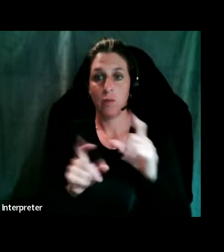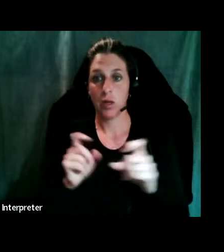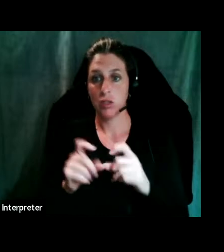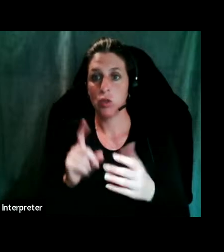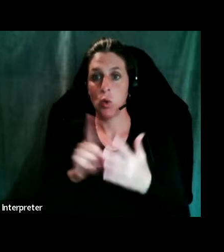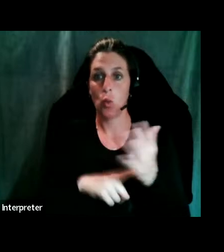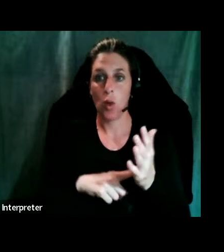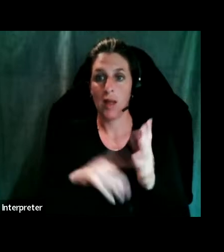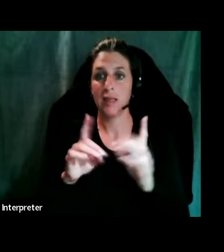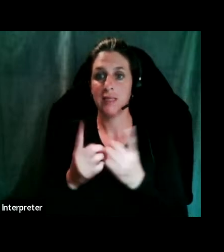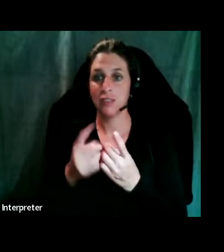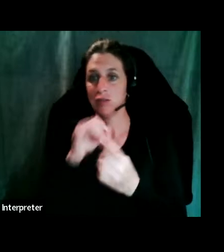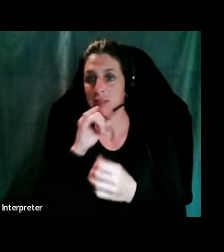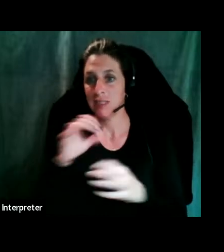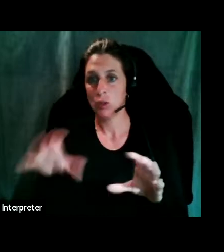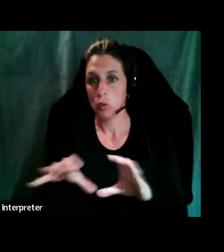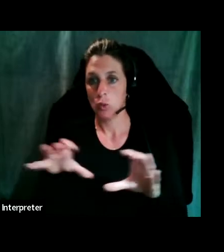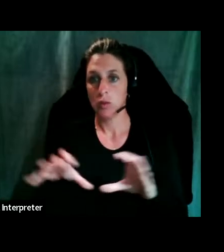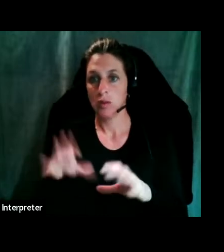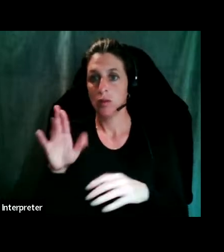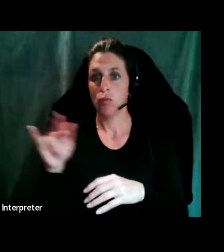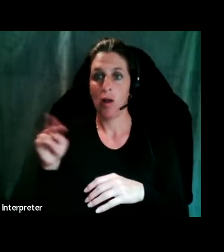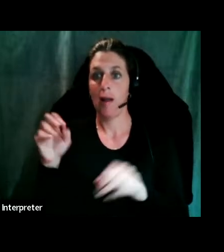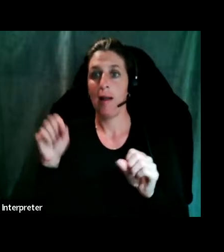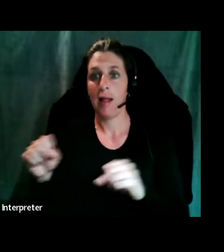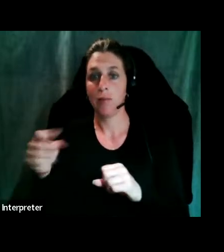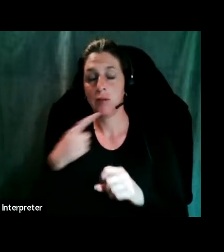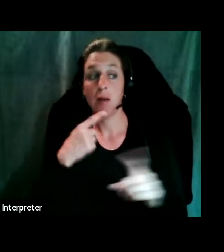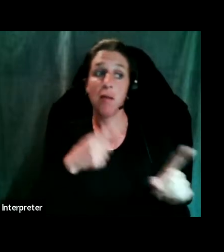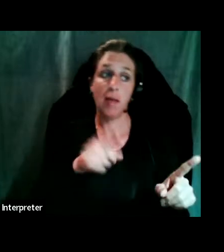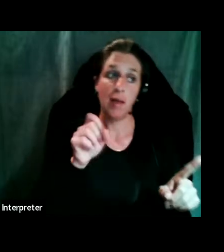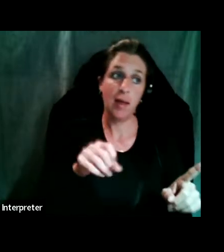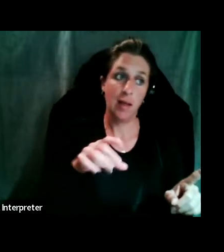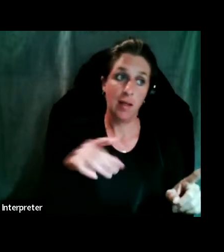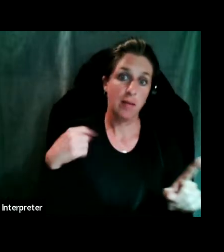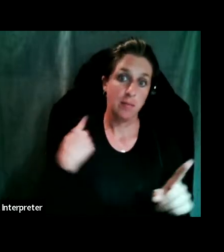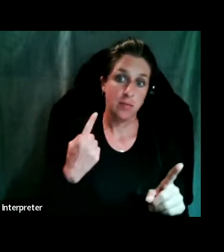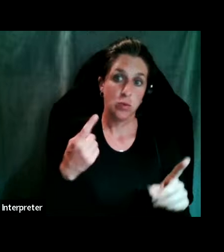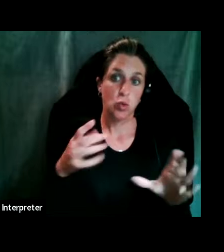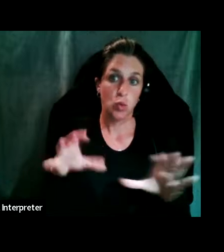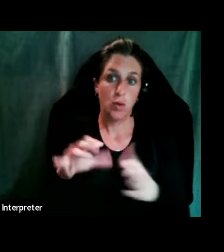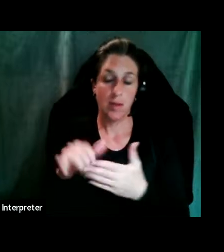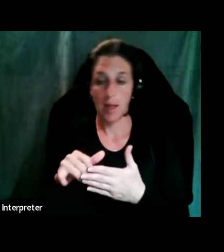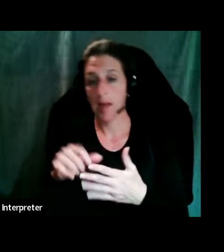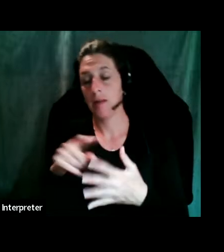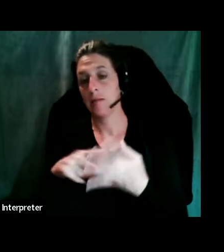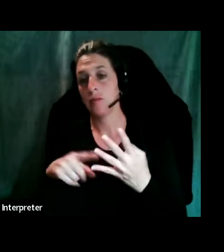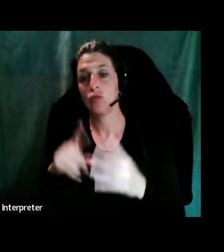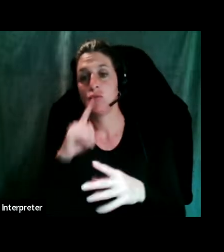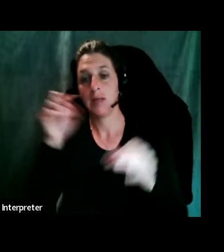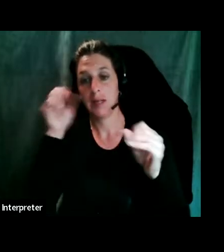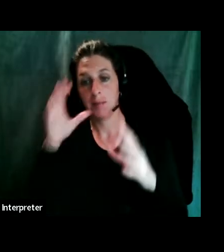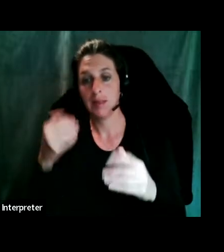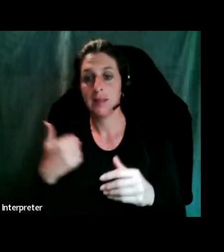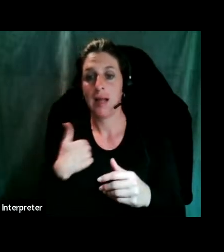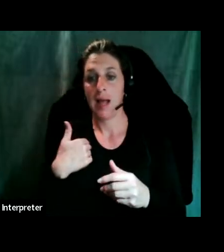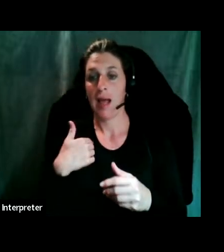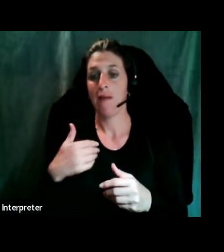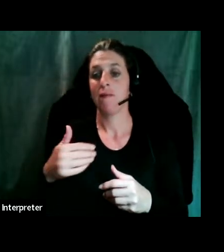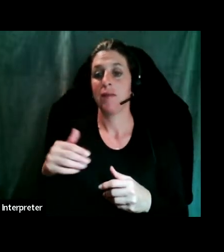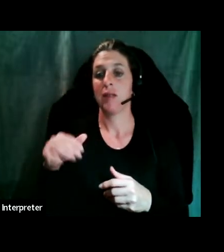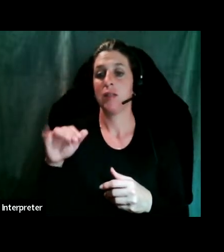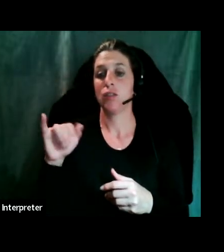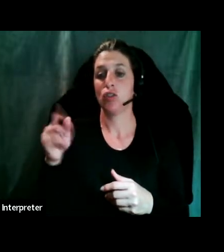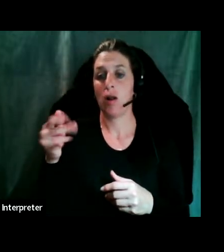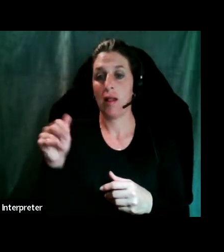is doing, and Brian was able to be like, oh, they're doing that, and it was amazing to have Jonathan and Diego there, because they also have kind